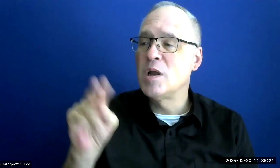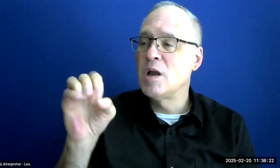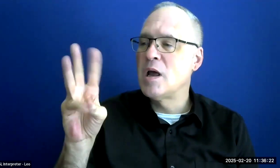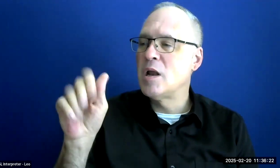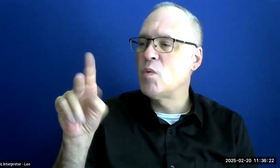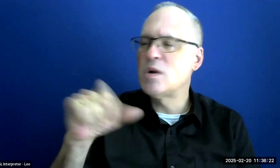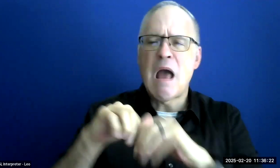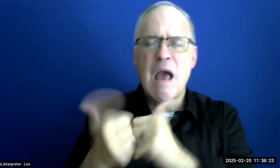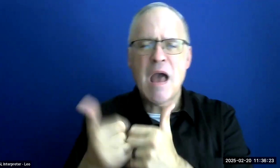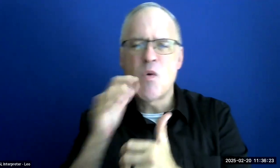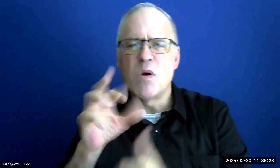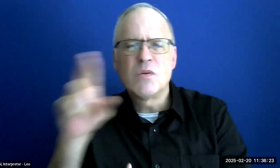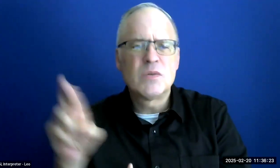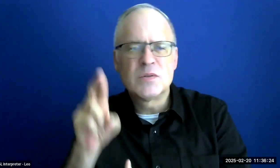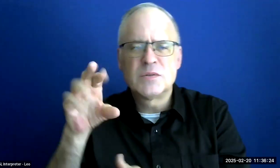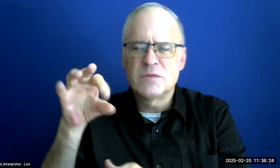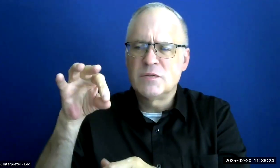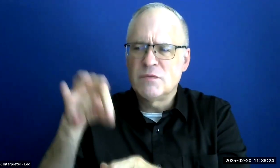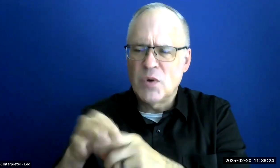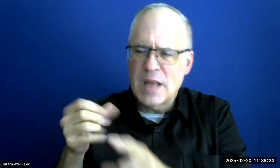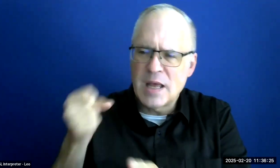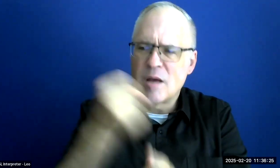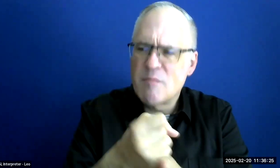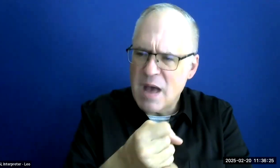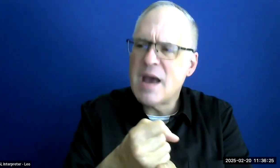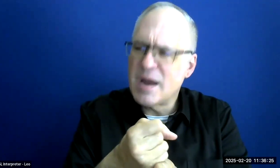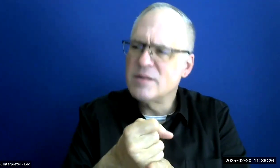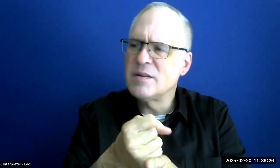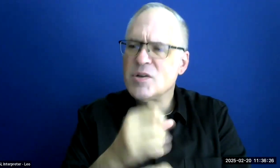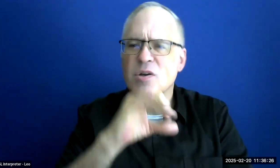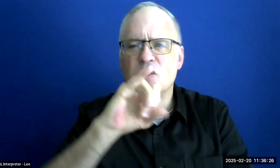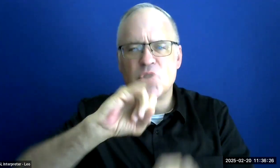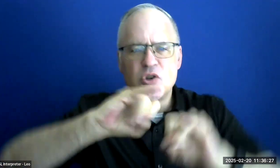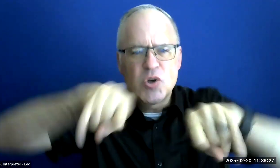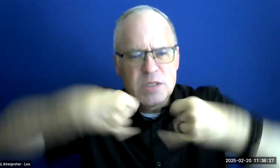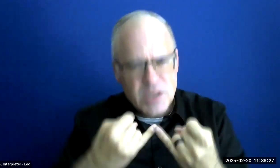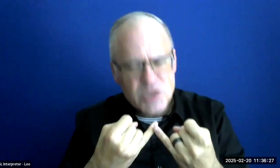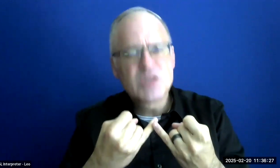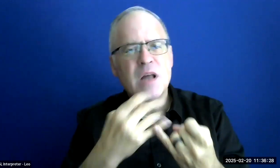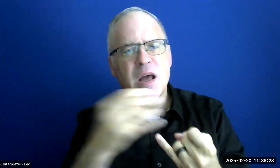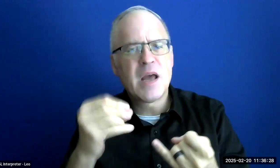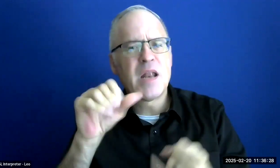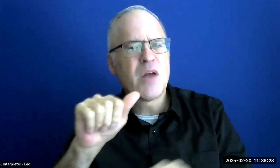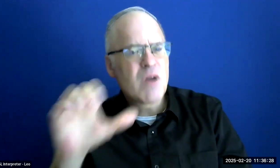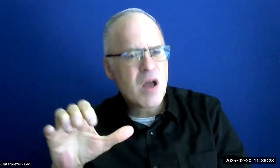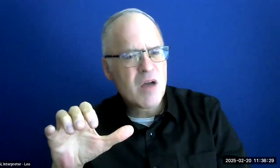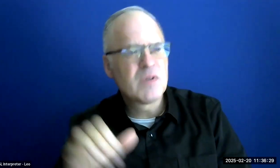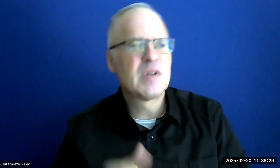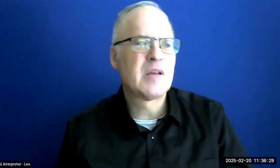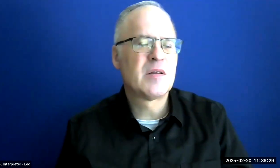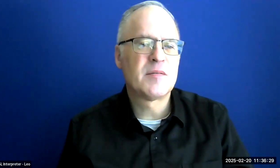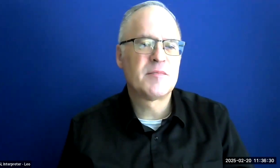annual conferences and jurisdictions? So this actually is not related to